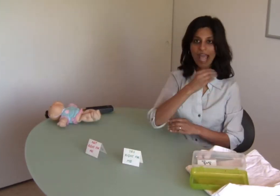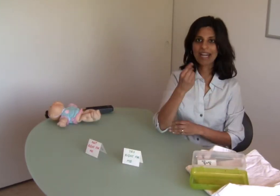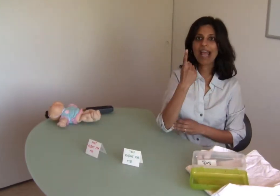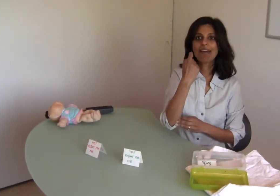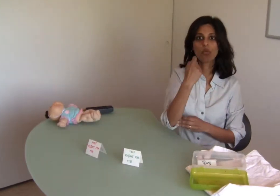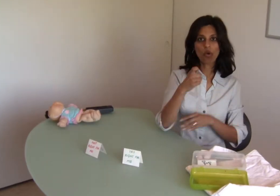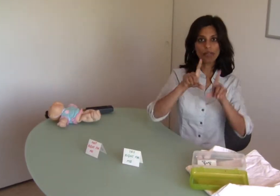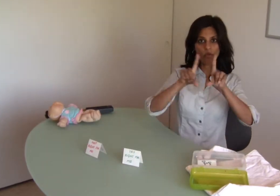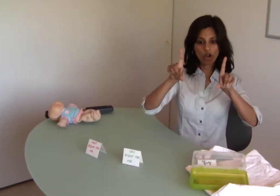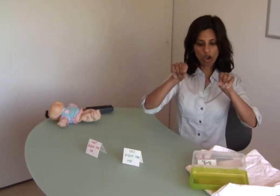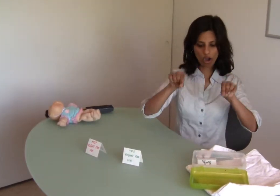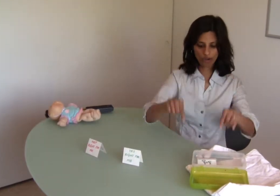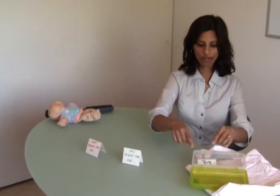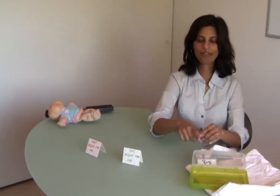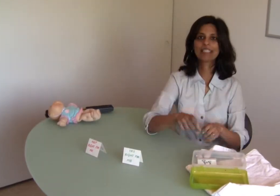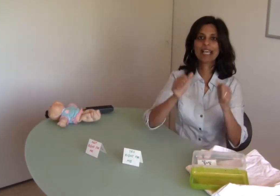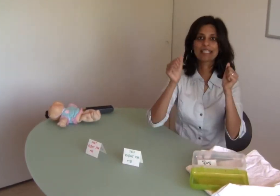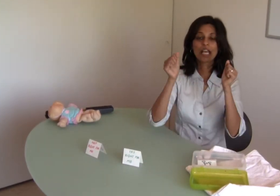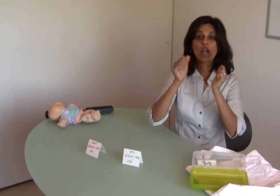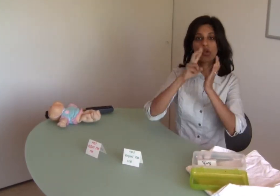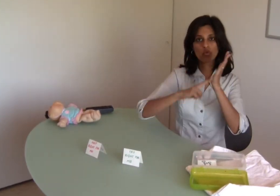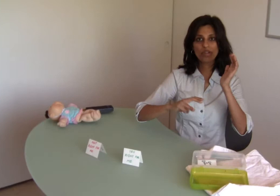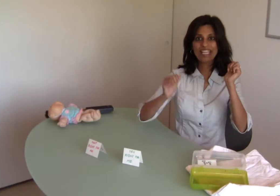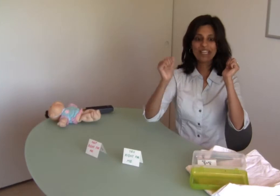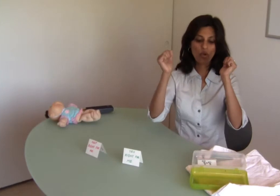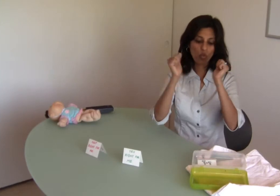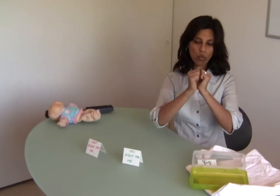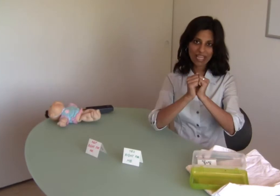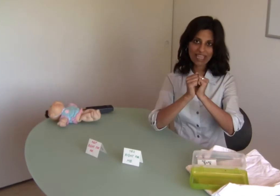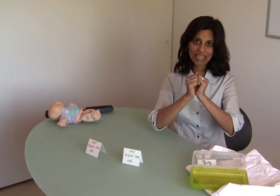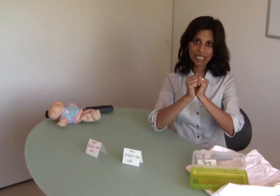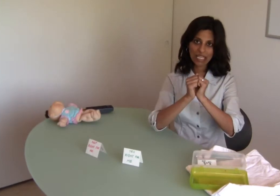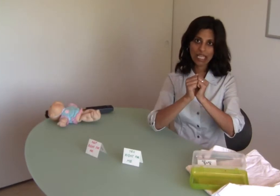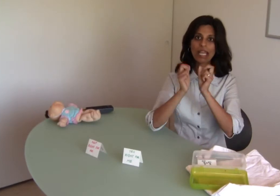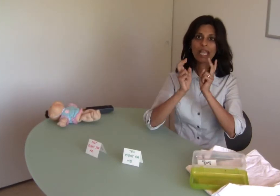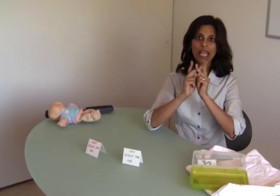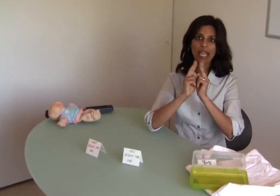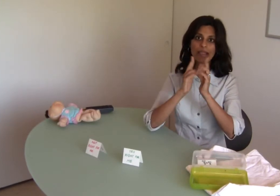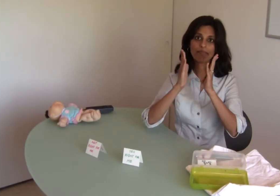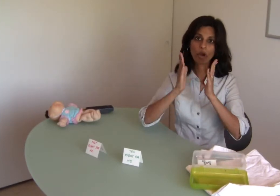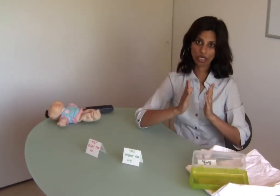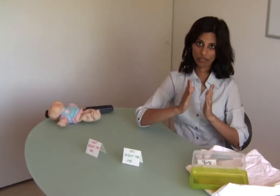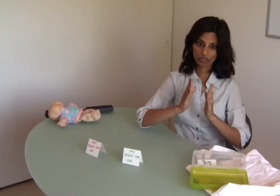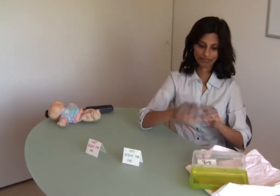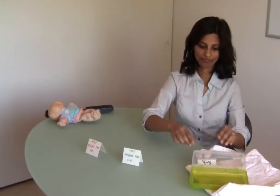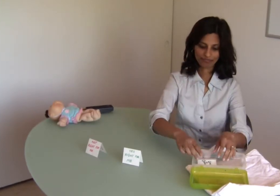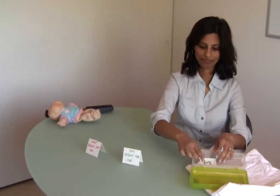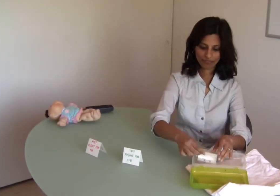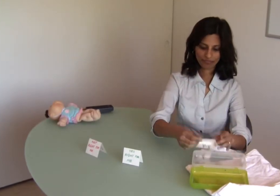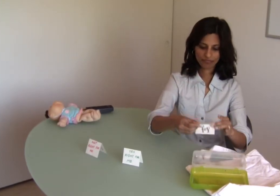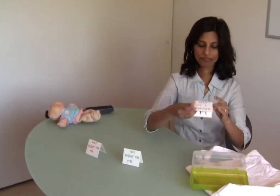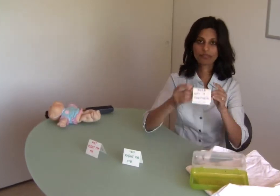And I have one more card that says, read with a partner.